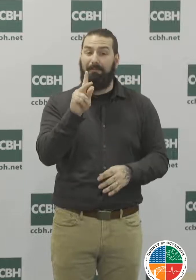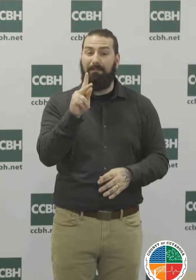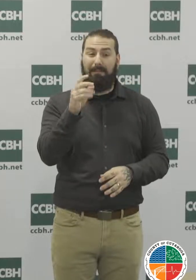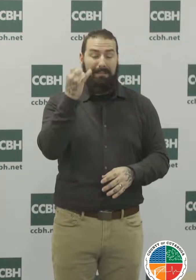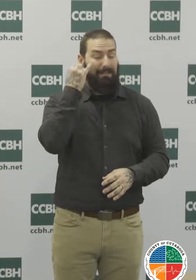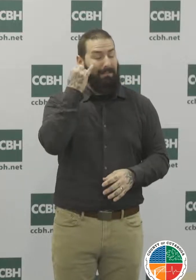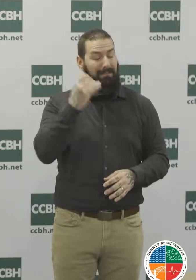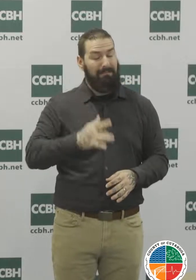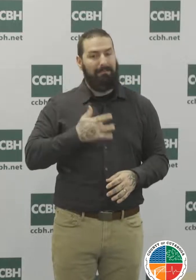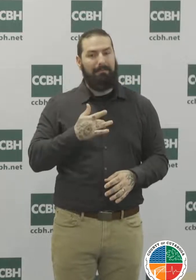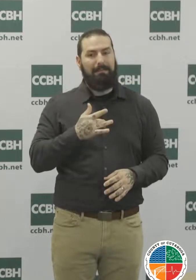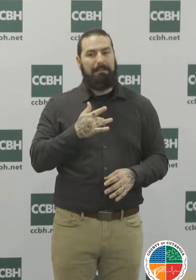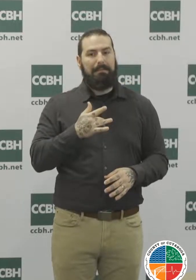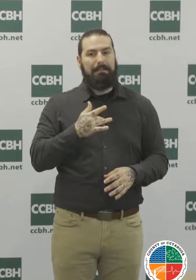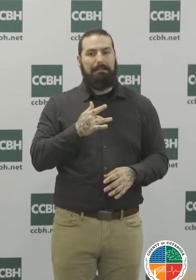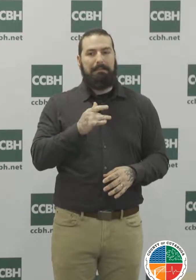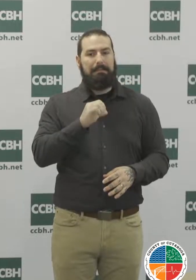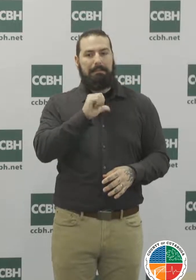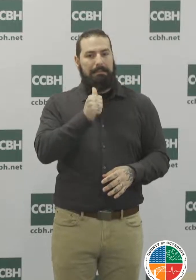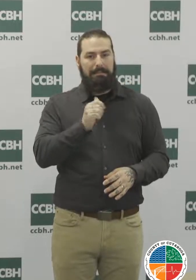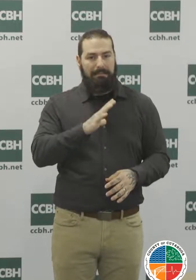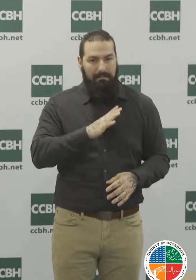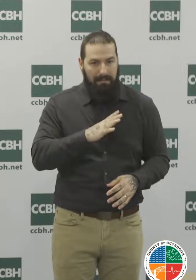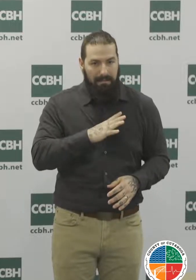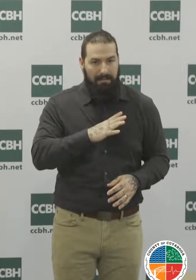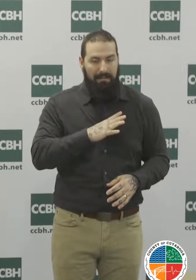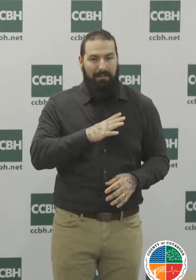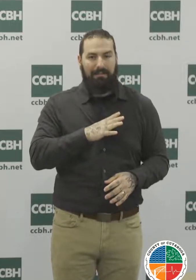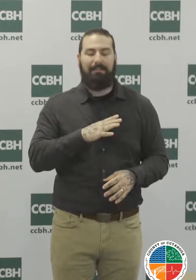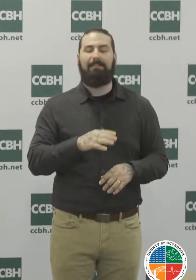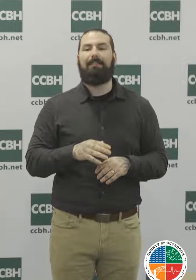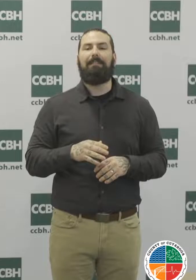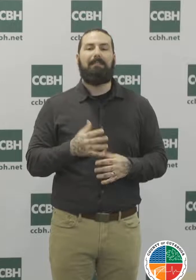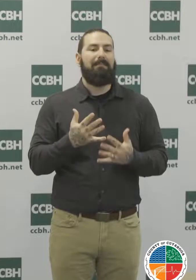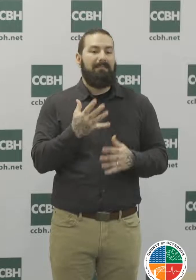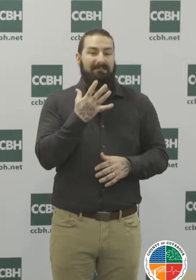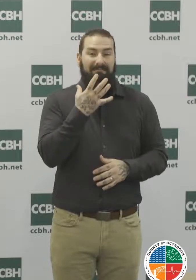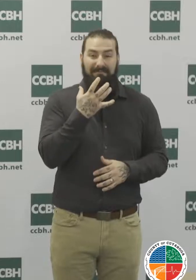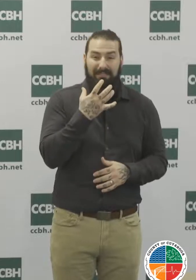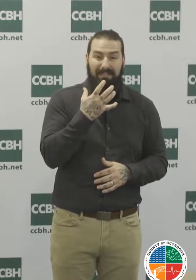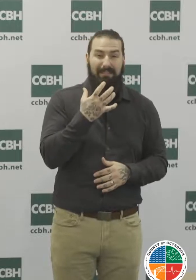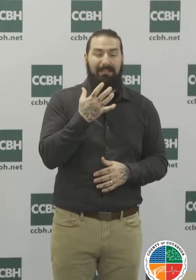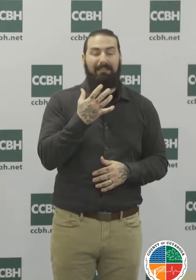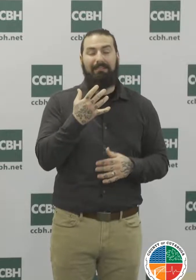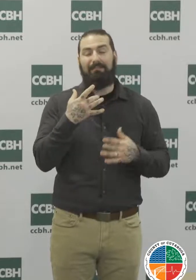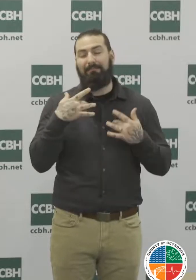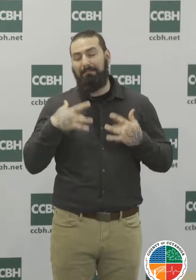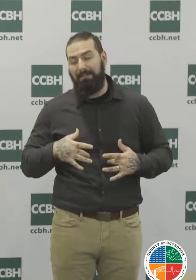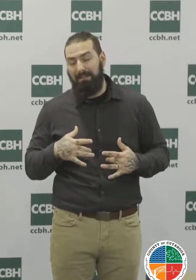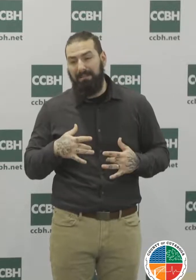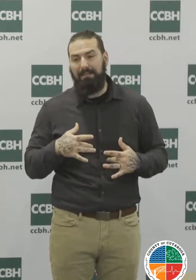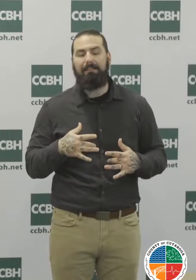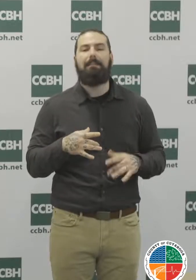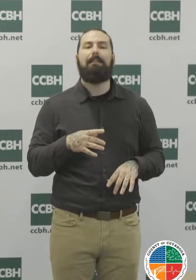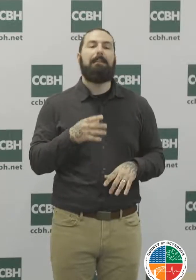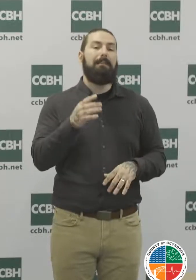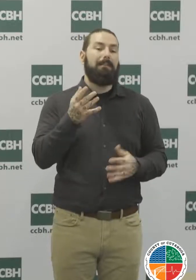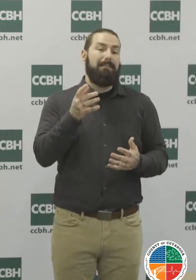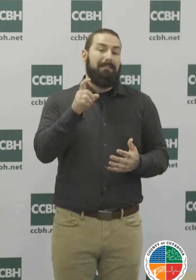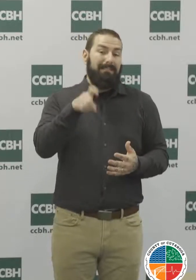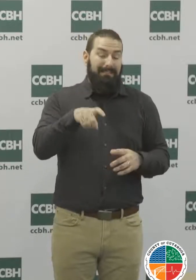sadness, fear, anger, and despair. To take a break from the news and social media when it becomes too